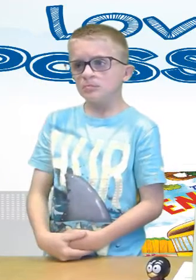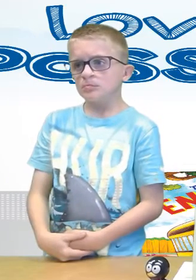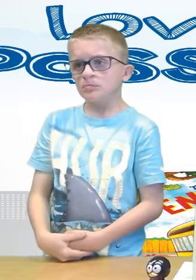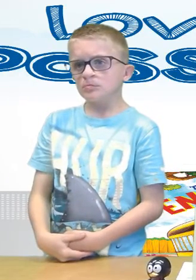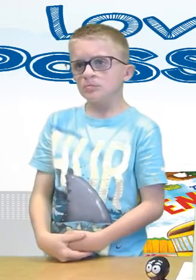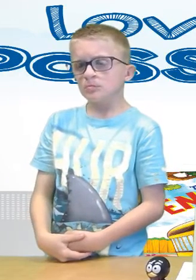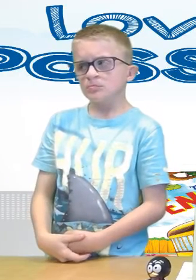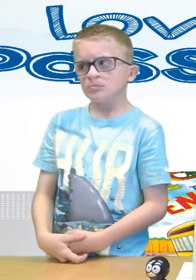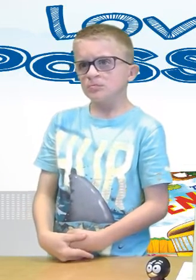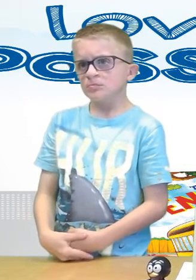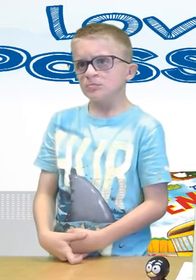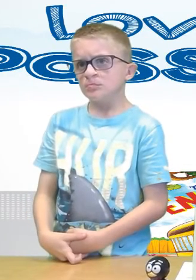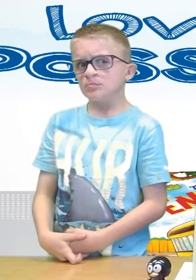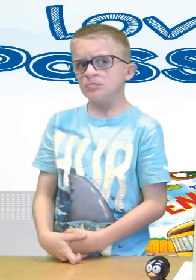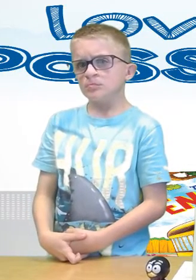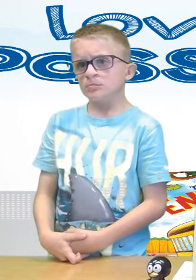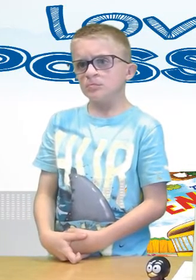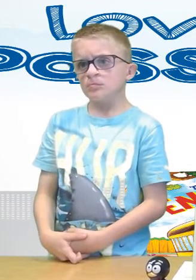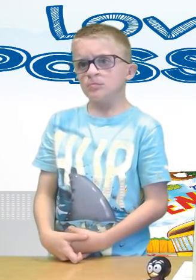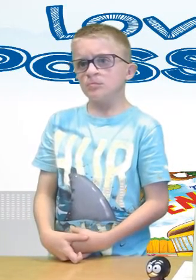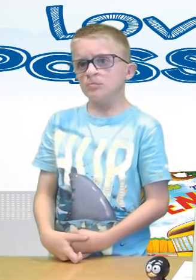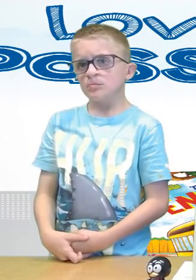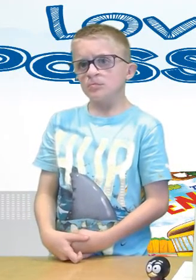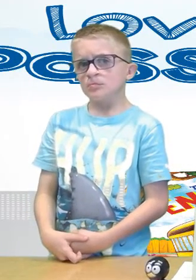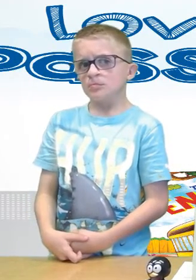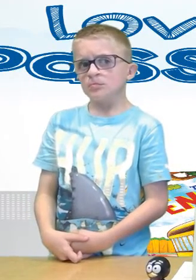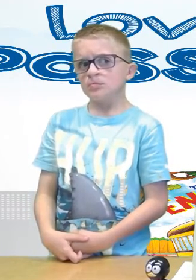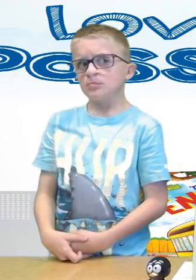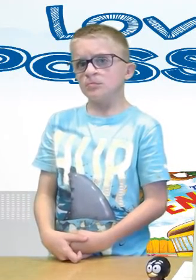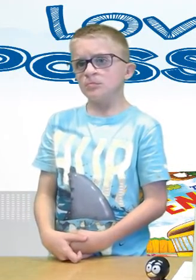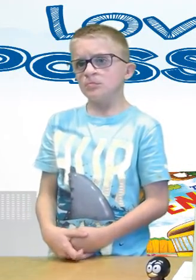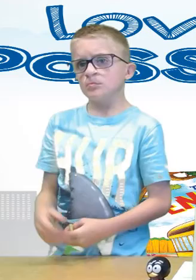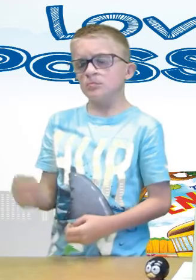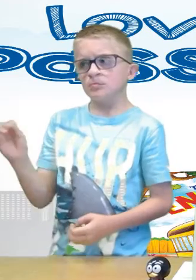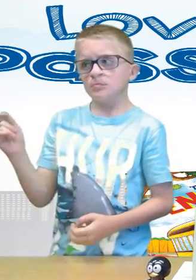Turn into the main office PTA mailbox.